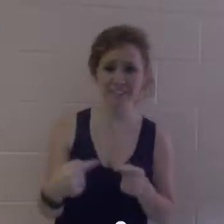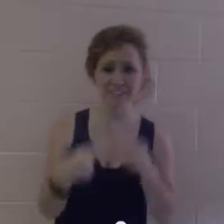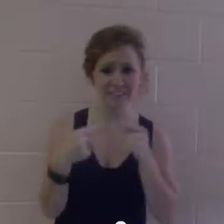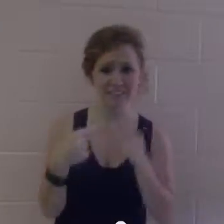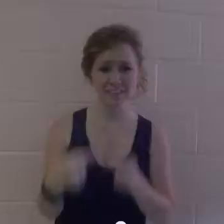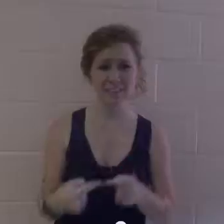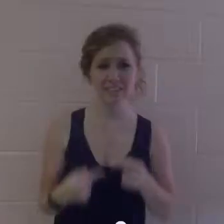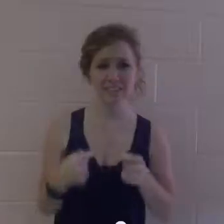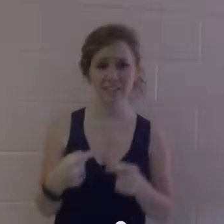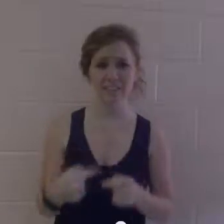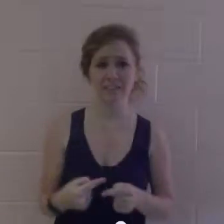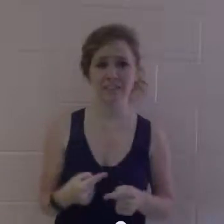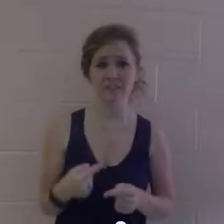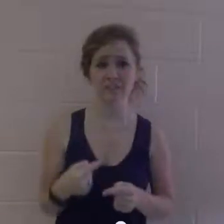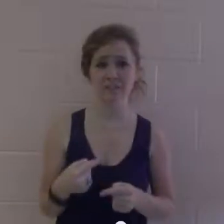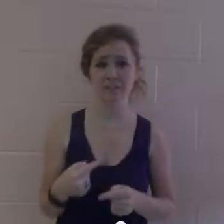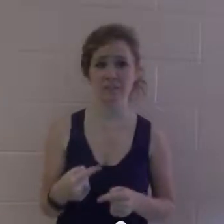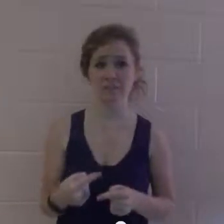It's an everyday struggle